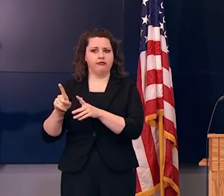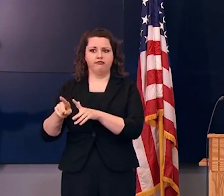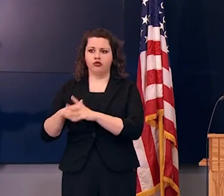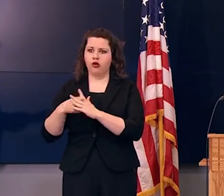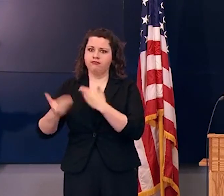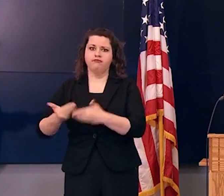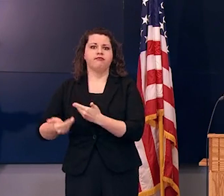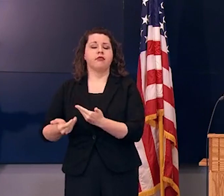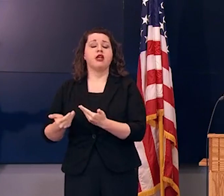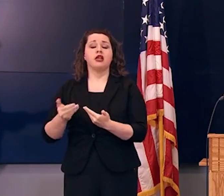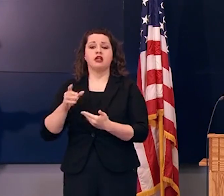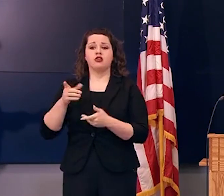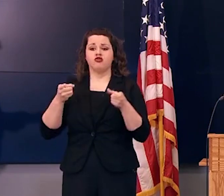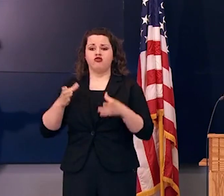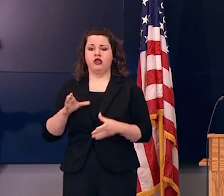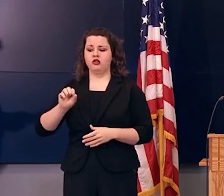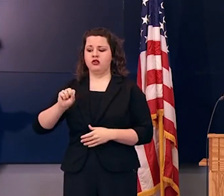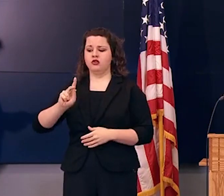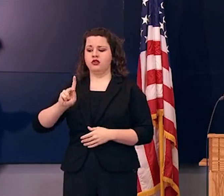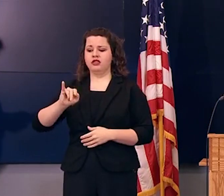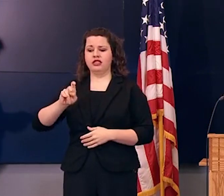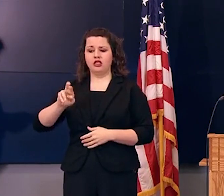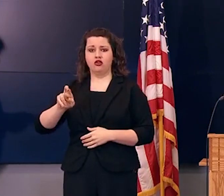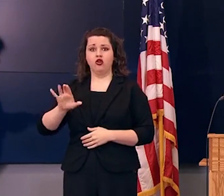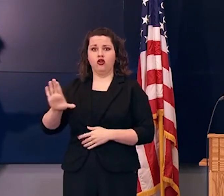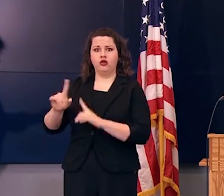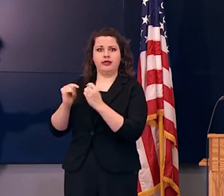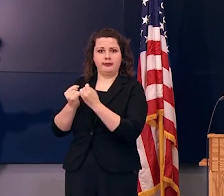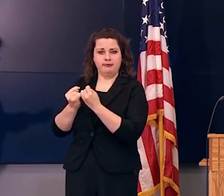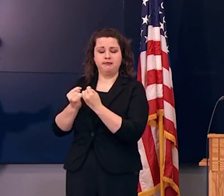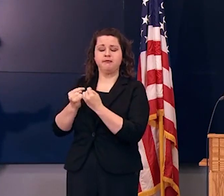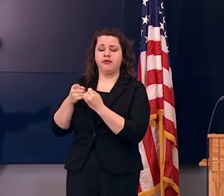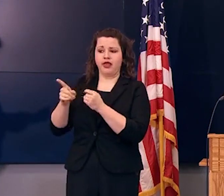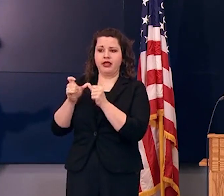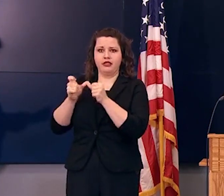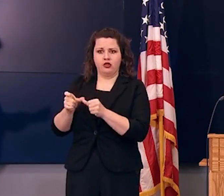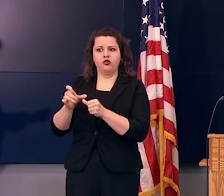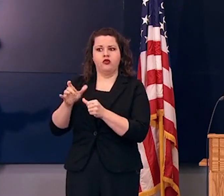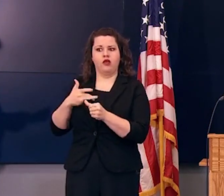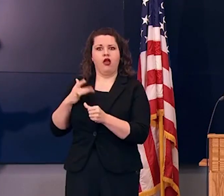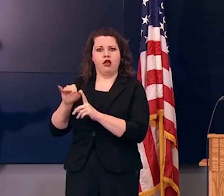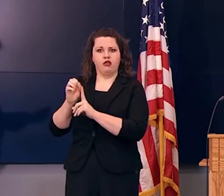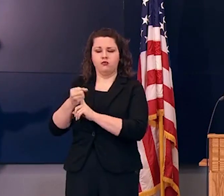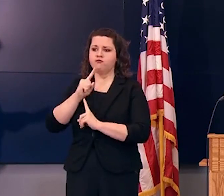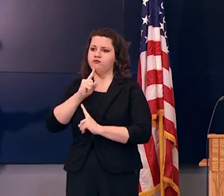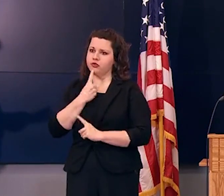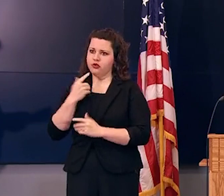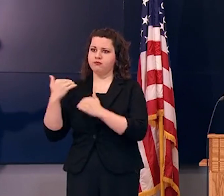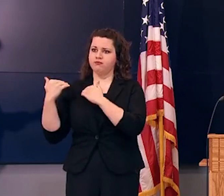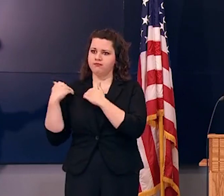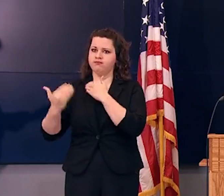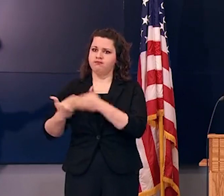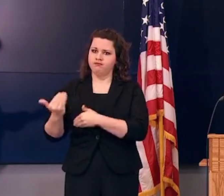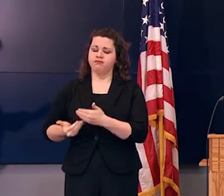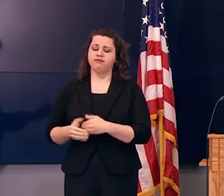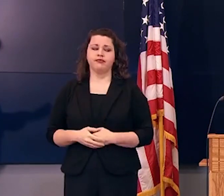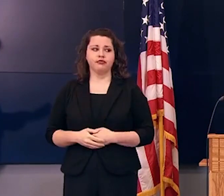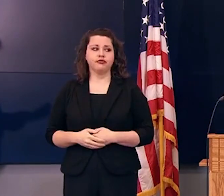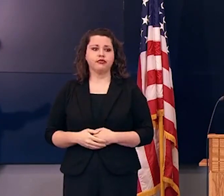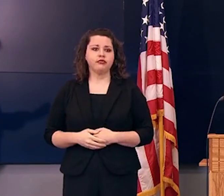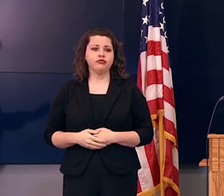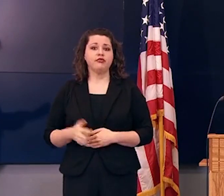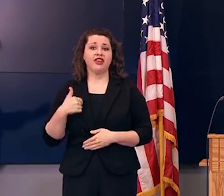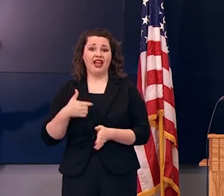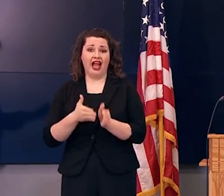and Director Skinner and her team have continued to take the situation seriously and responsibly.